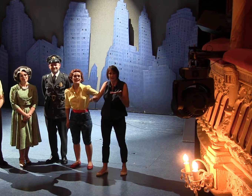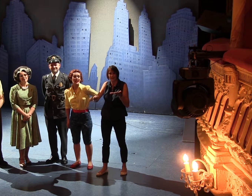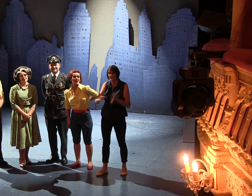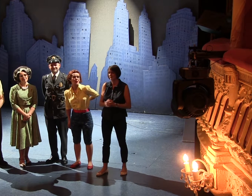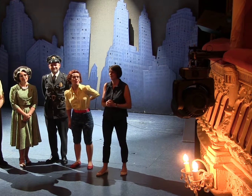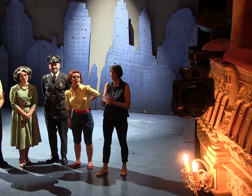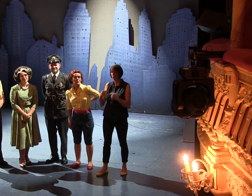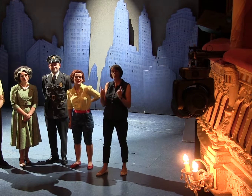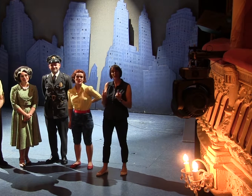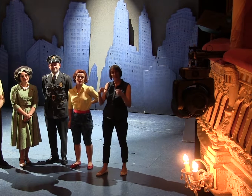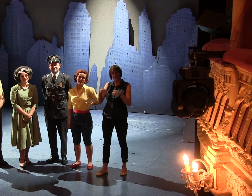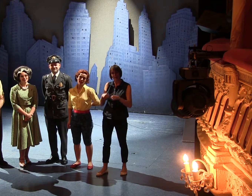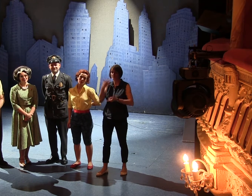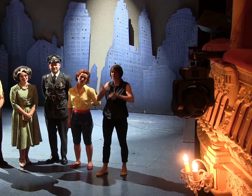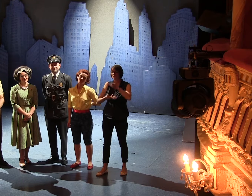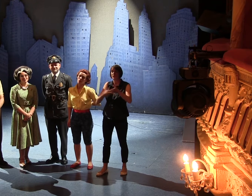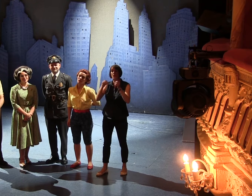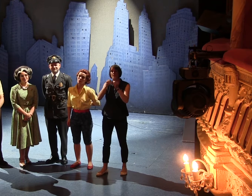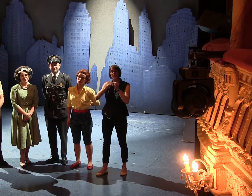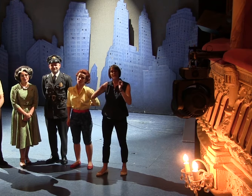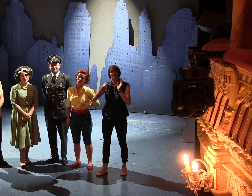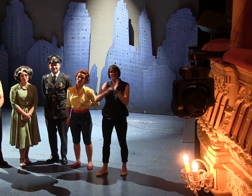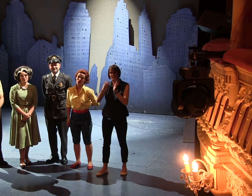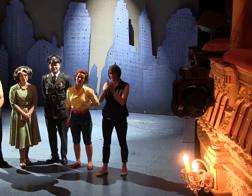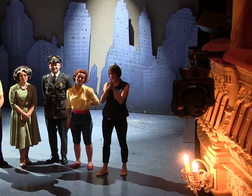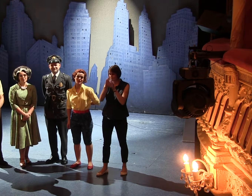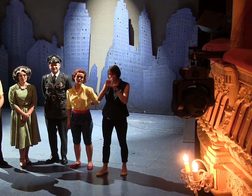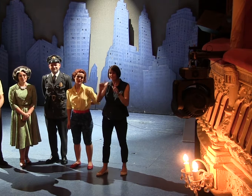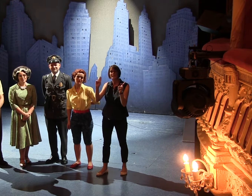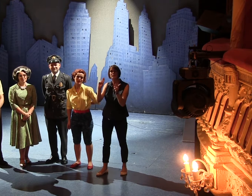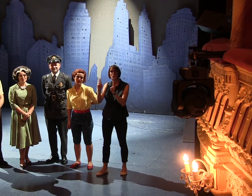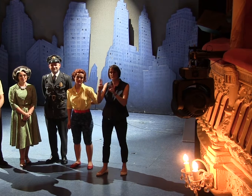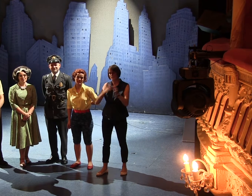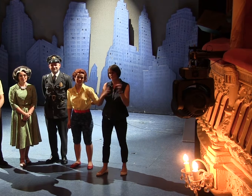here to tell you about the British Sign Language interpreted performance on the 25th of September 2016.